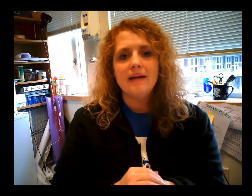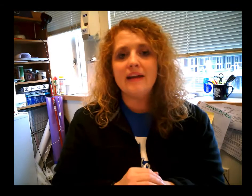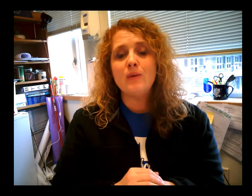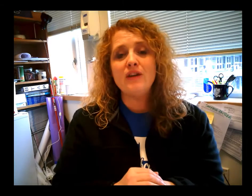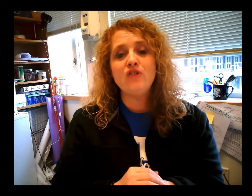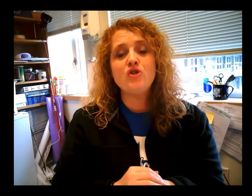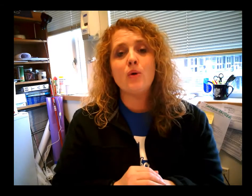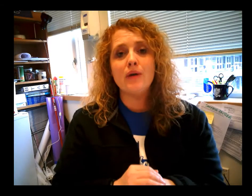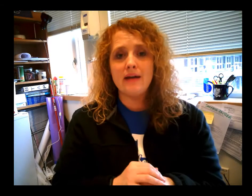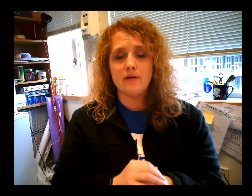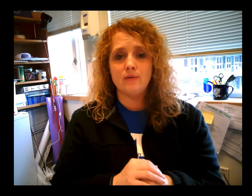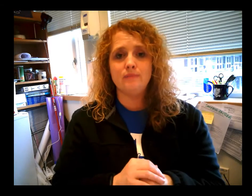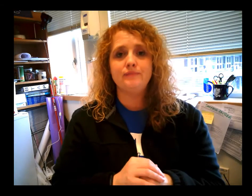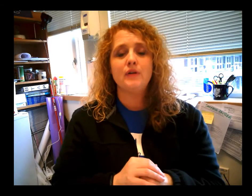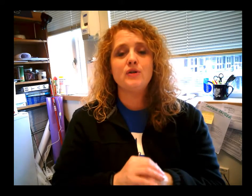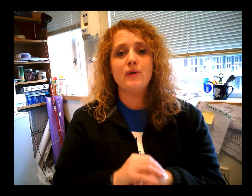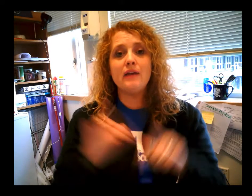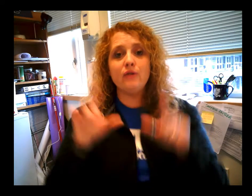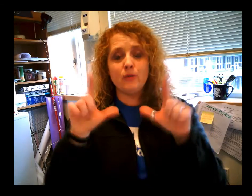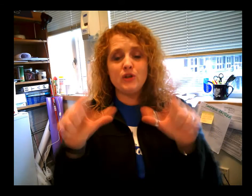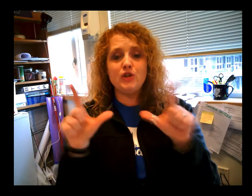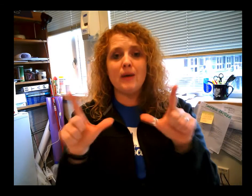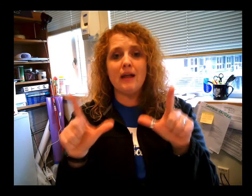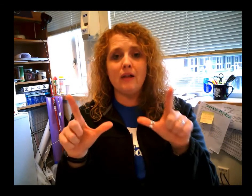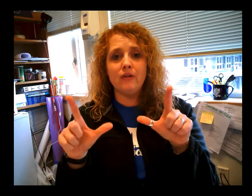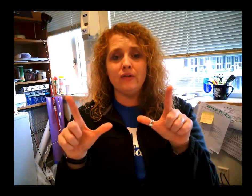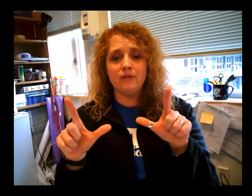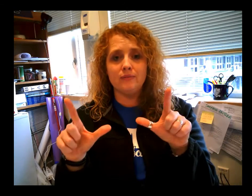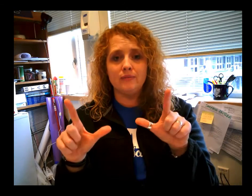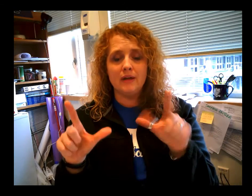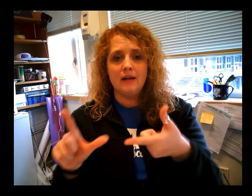Next one is tornado. Tornado is with 2 L's.